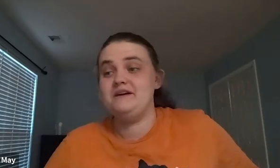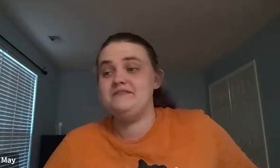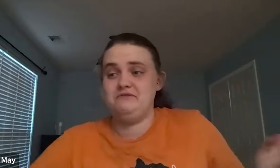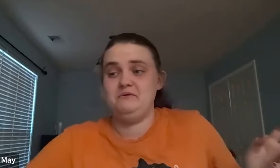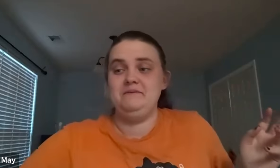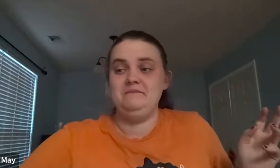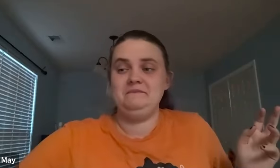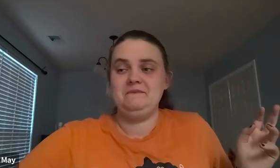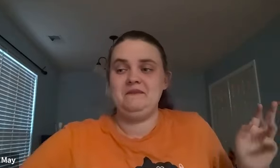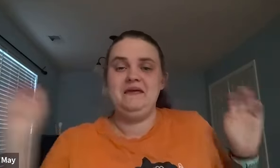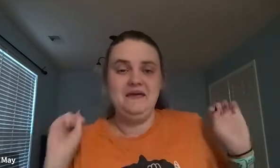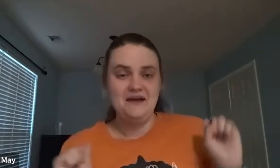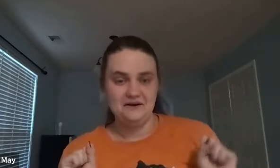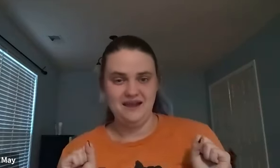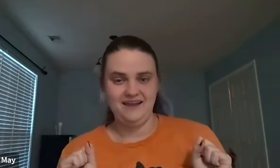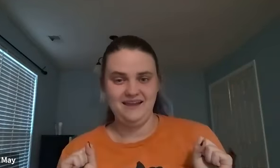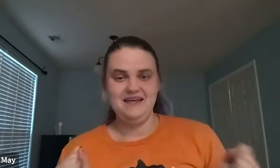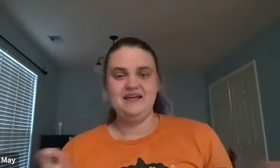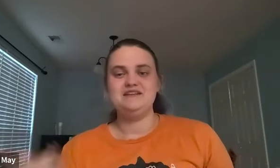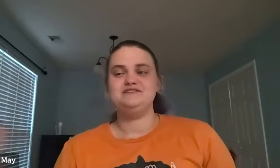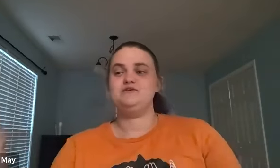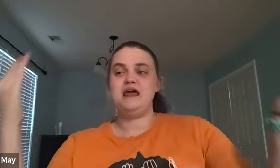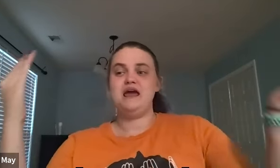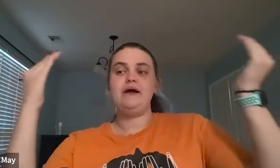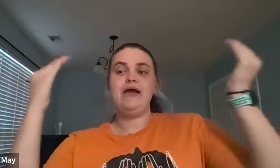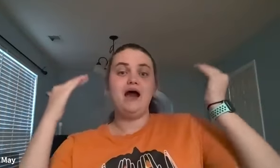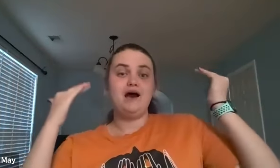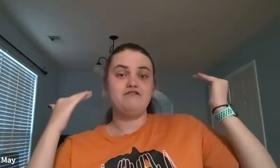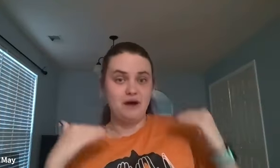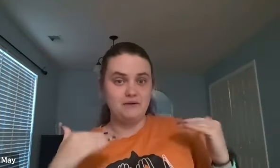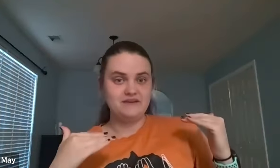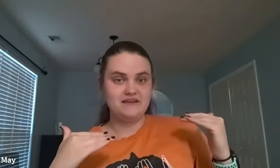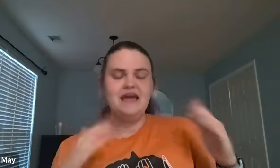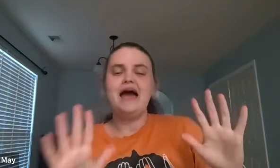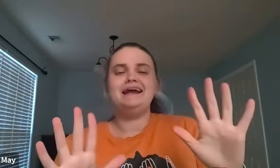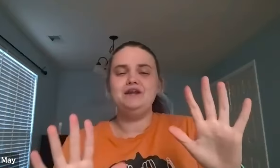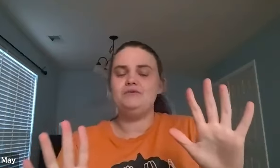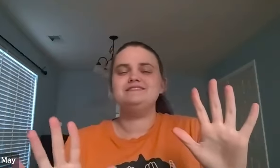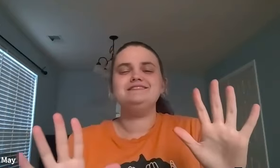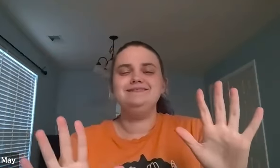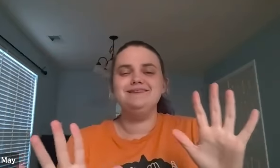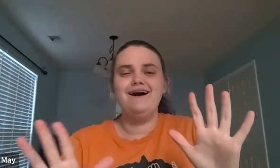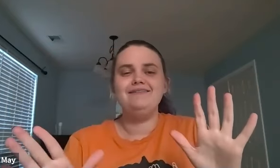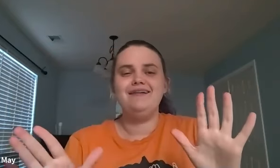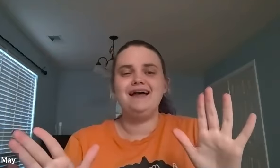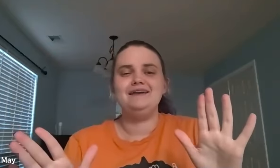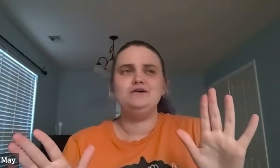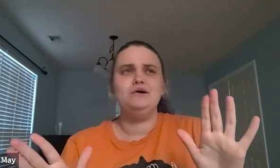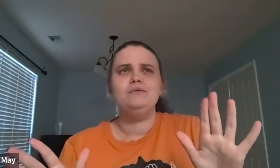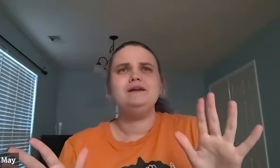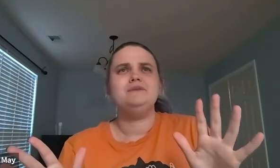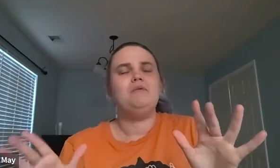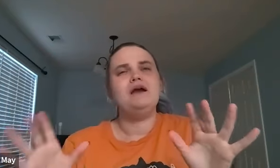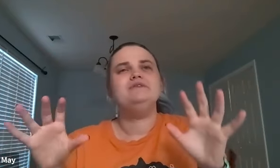favorite one. Okay. So now I have pumpkin. And I know this is not like, wait a minute, why aren't we